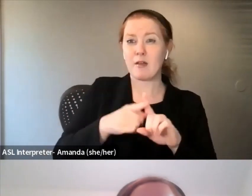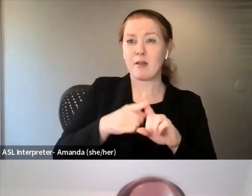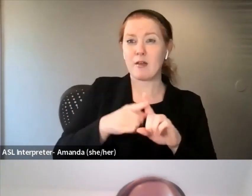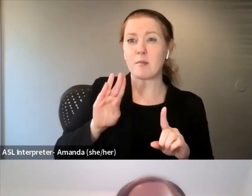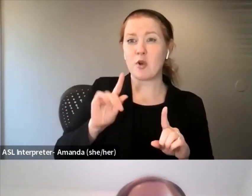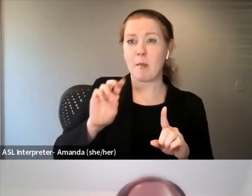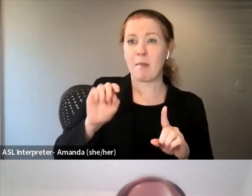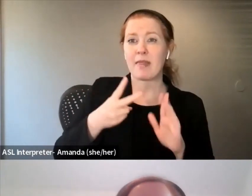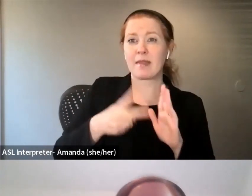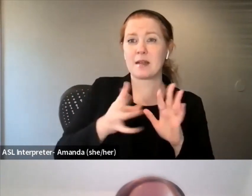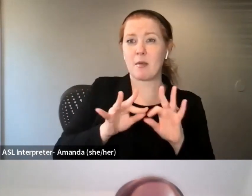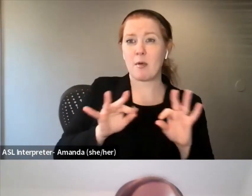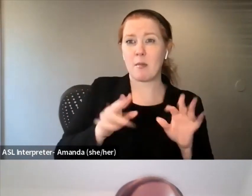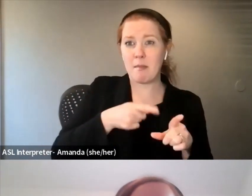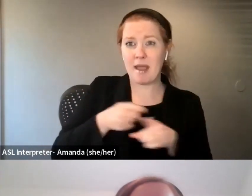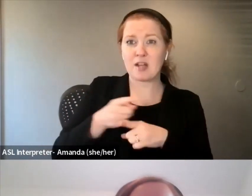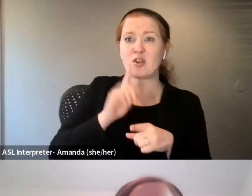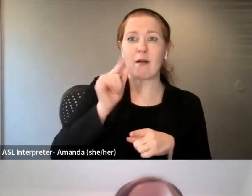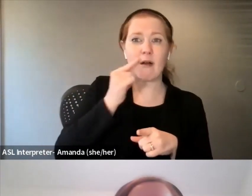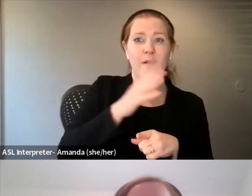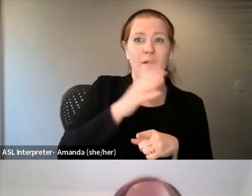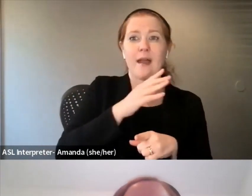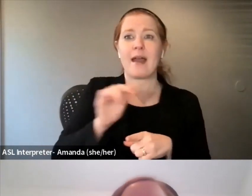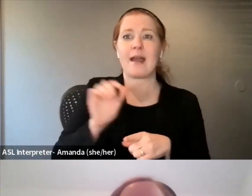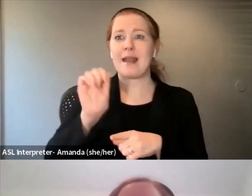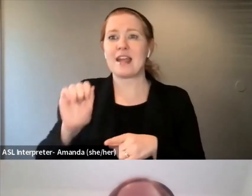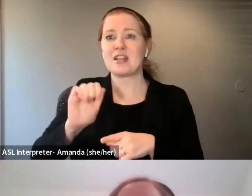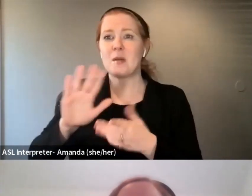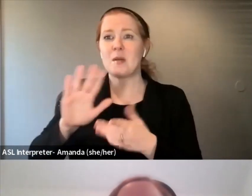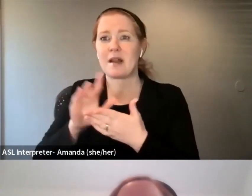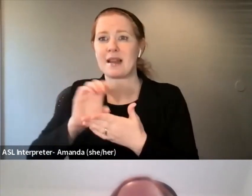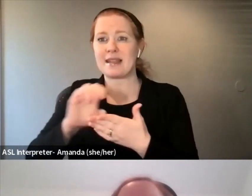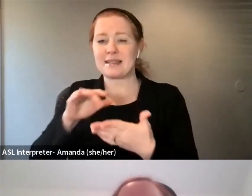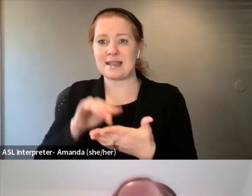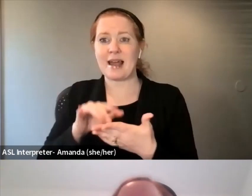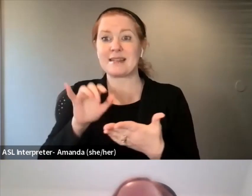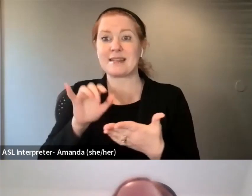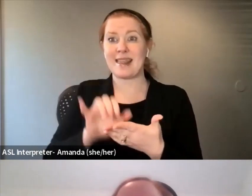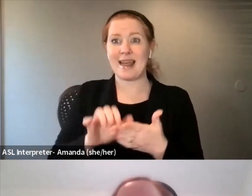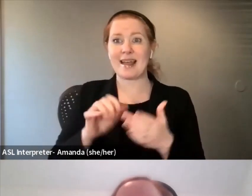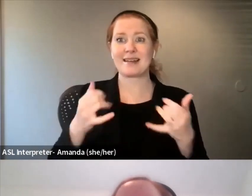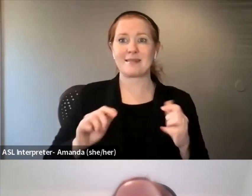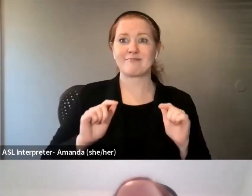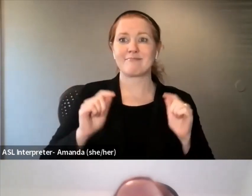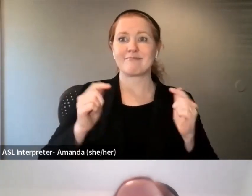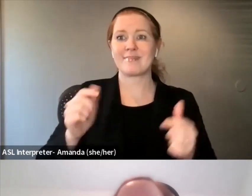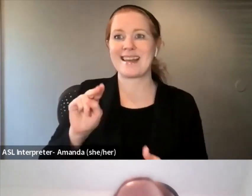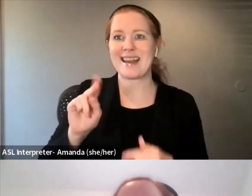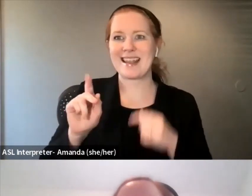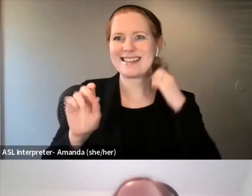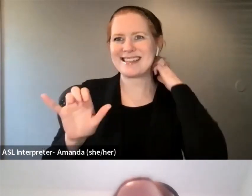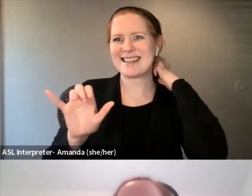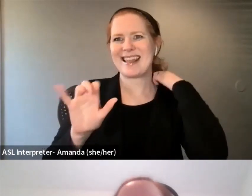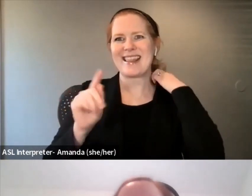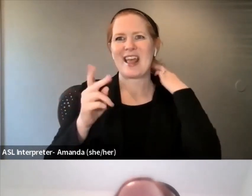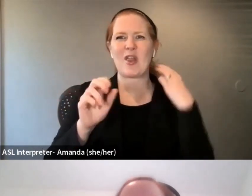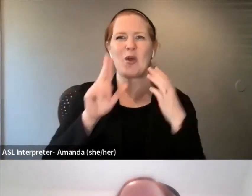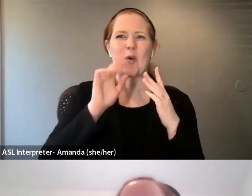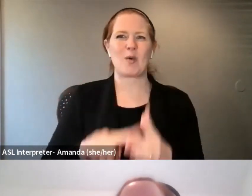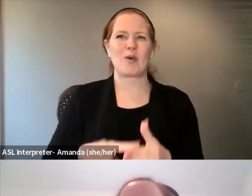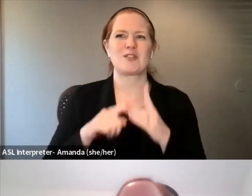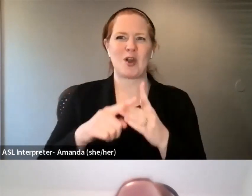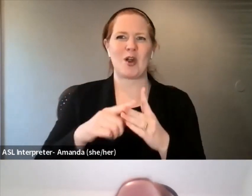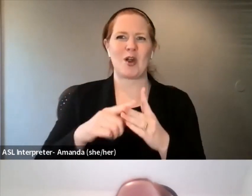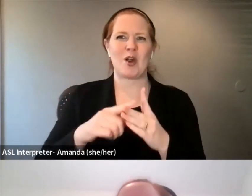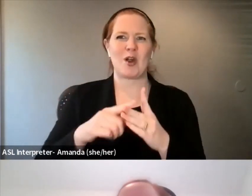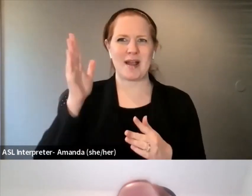major in government and Asian and Middle Eastern studies. And with that, I'll turn it over to Nancy Thaler, who will start the presentation on this slide